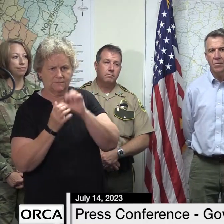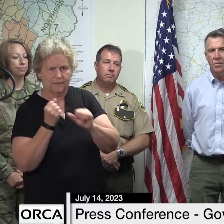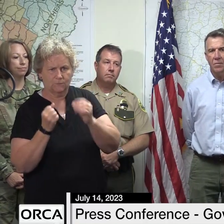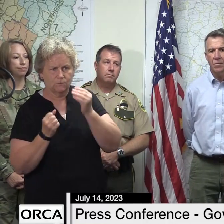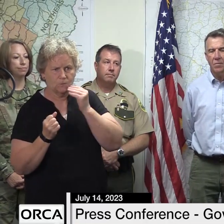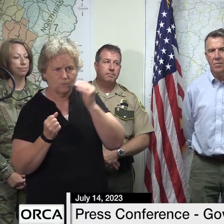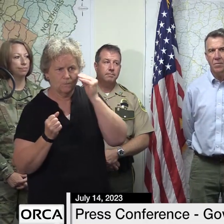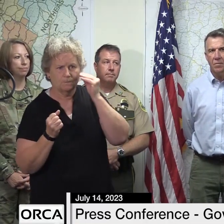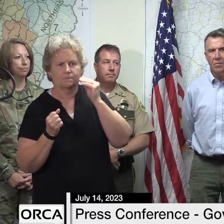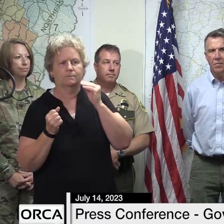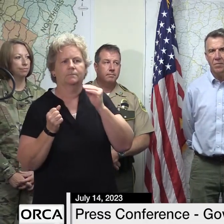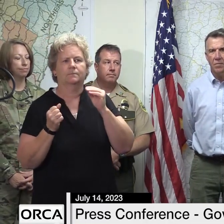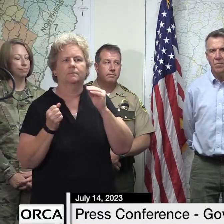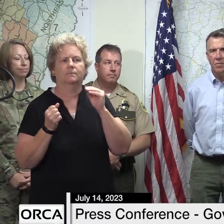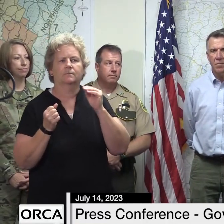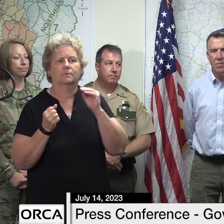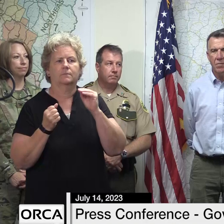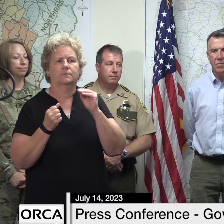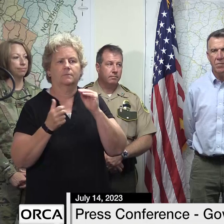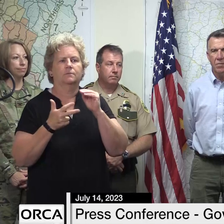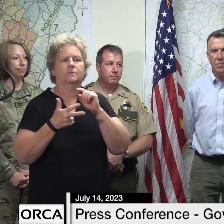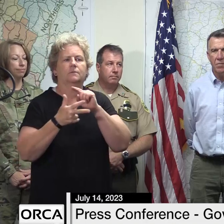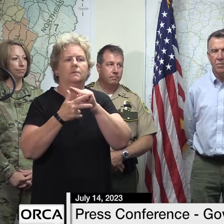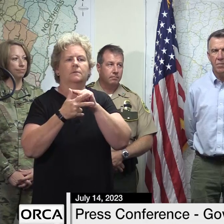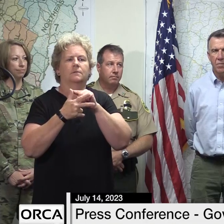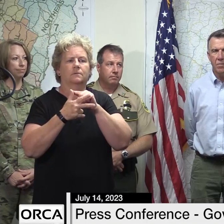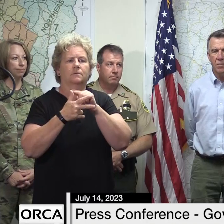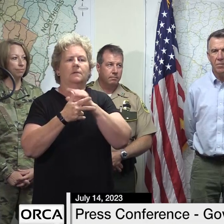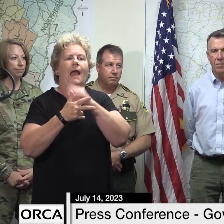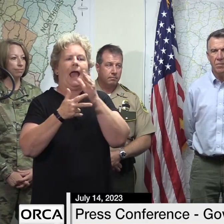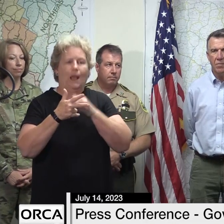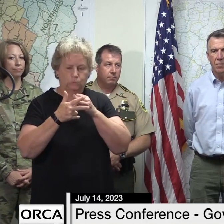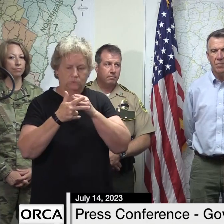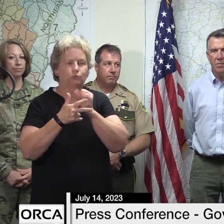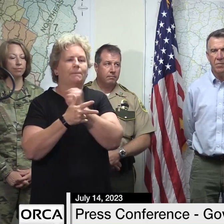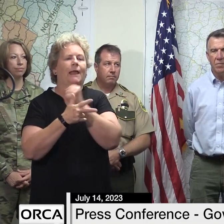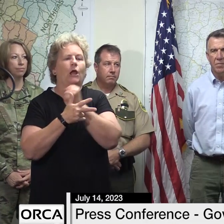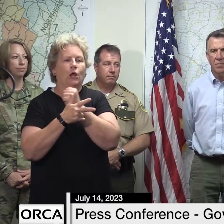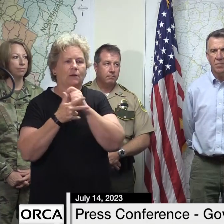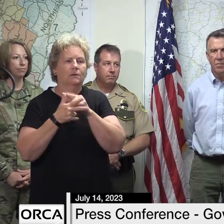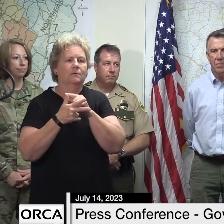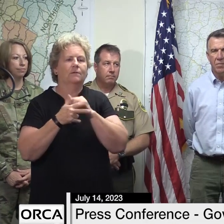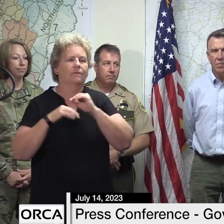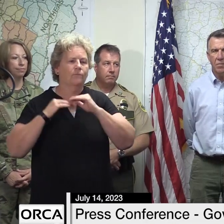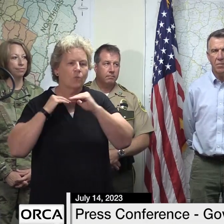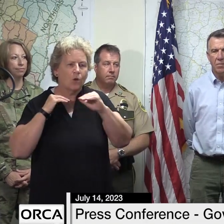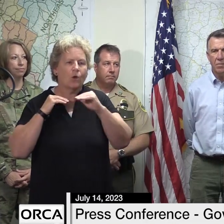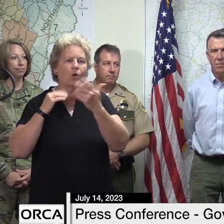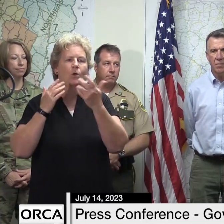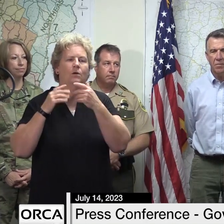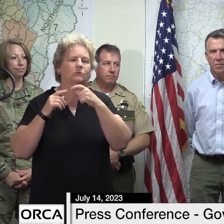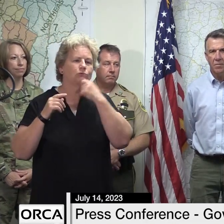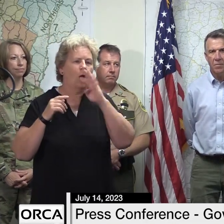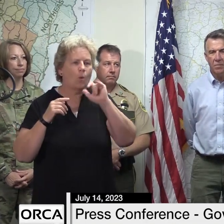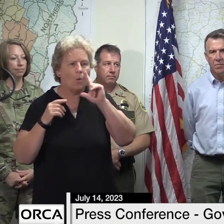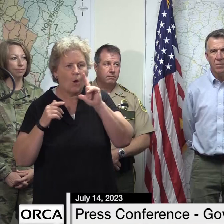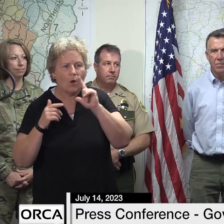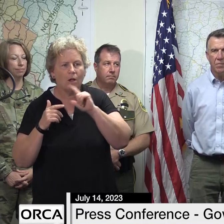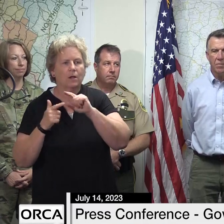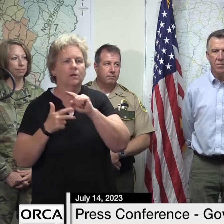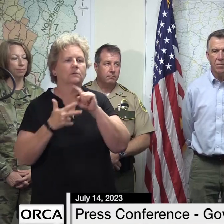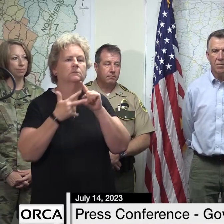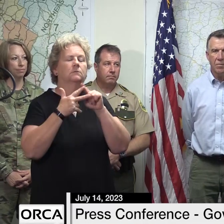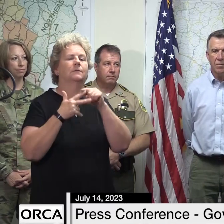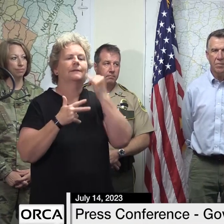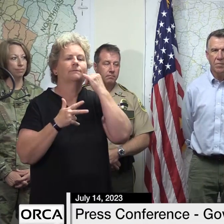categories: housing repair for homeowners that have to make repair to drywall, to carpet, and such. Rental assistance for those that have